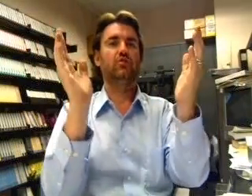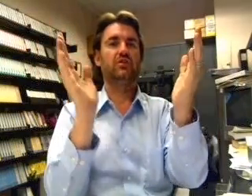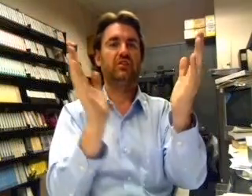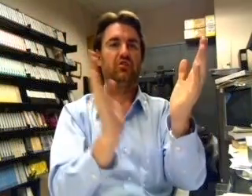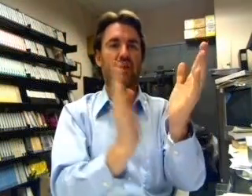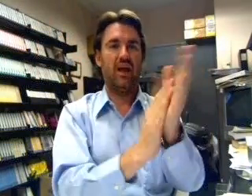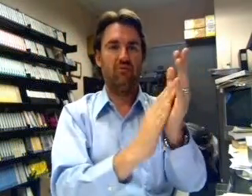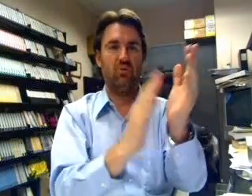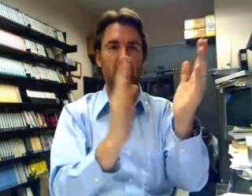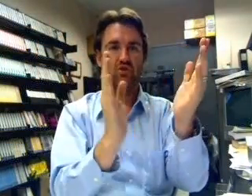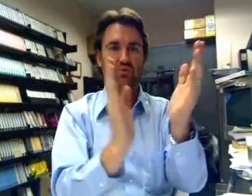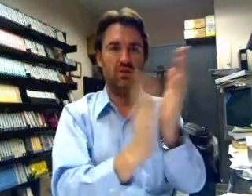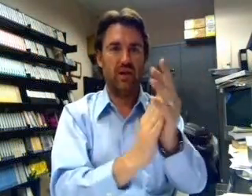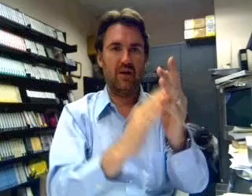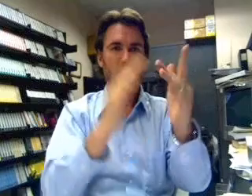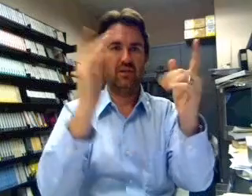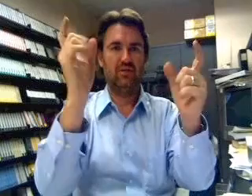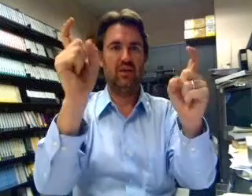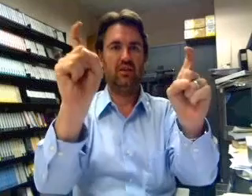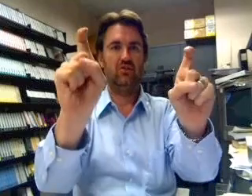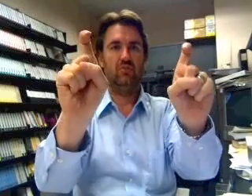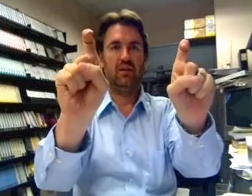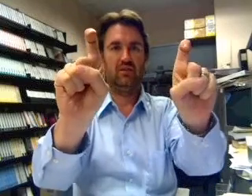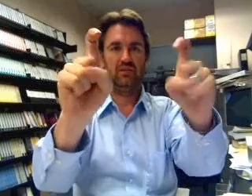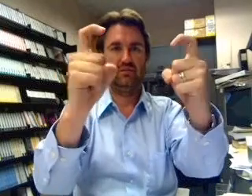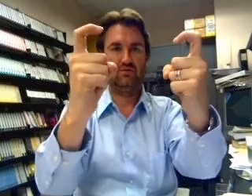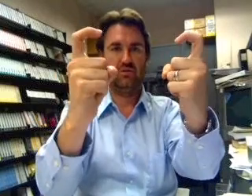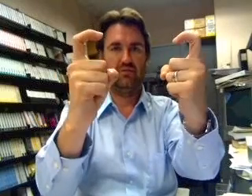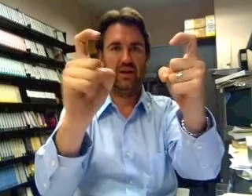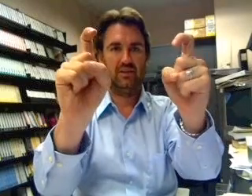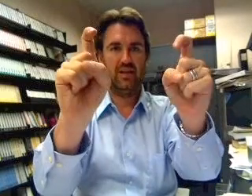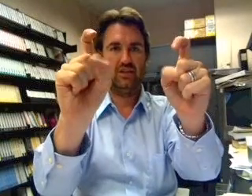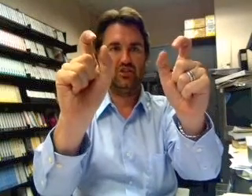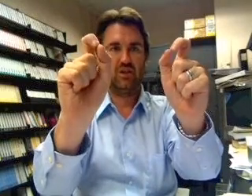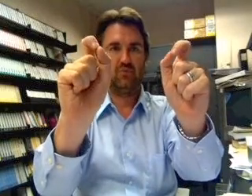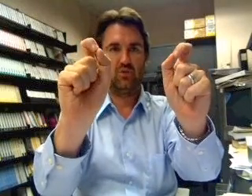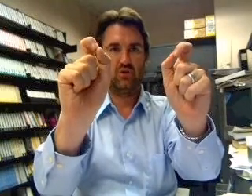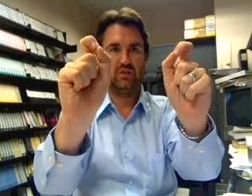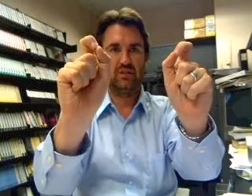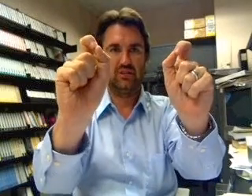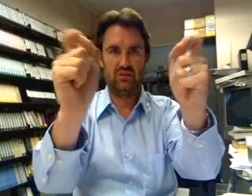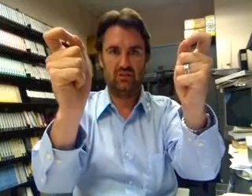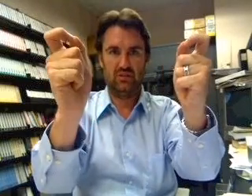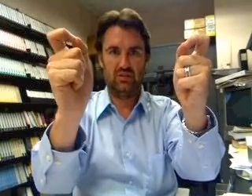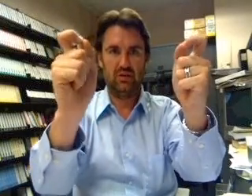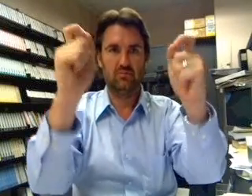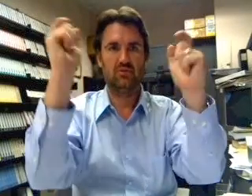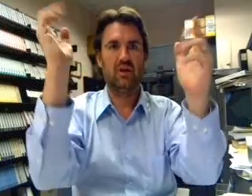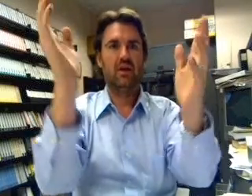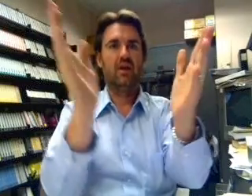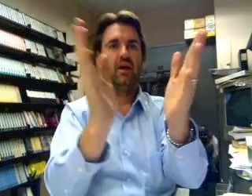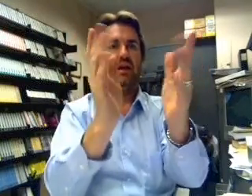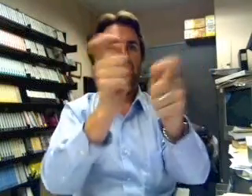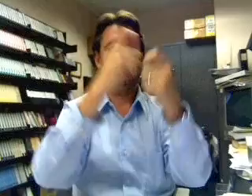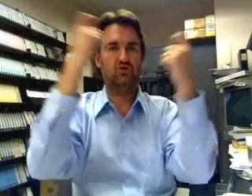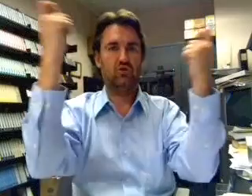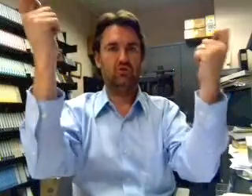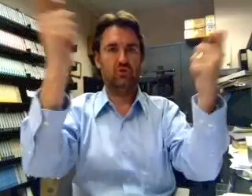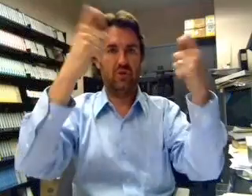hallelujah is either going to have 1 or 2 claps, and then you make this sort of X hand shape, or you can touch it to the thumbs, and it circles